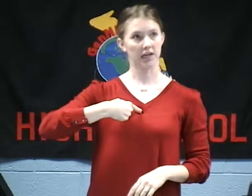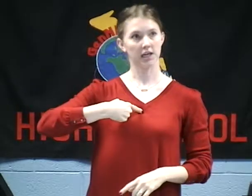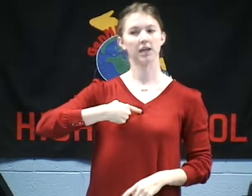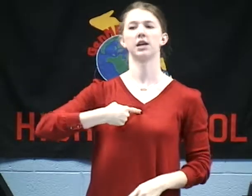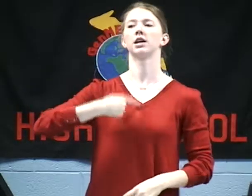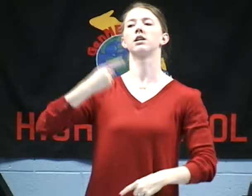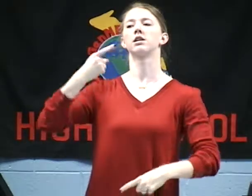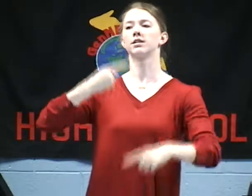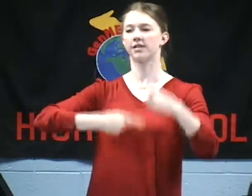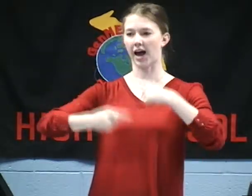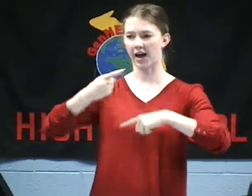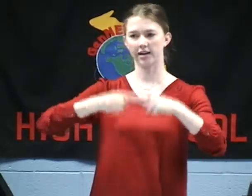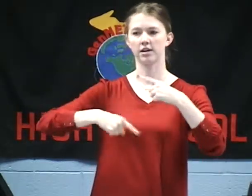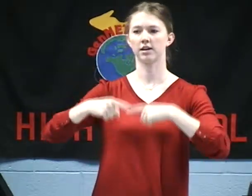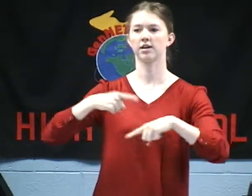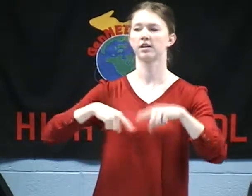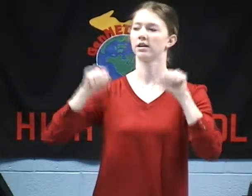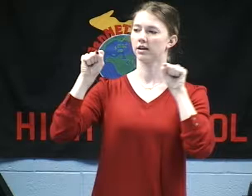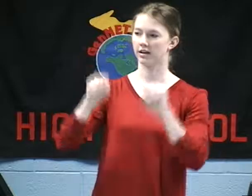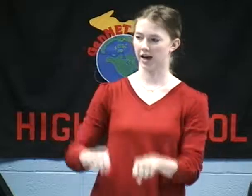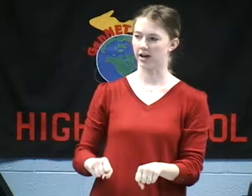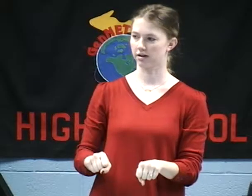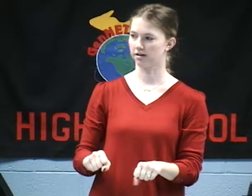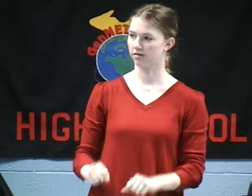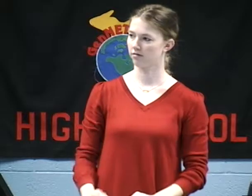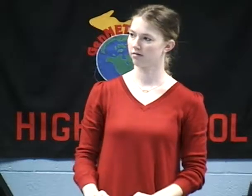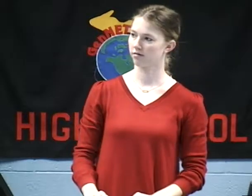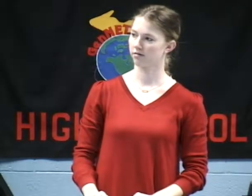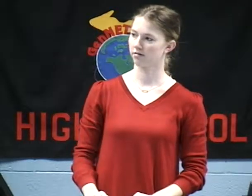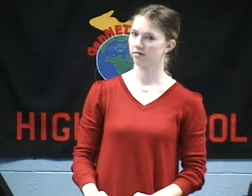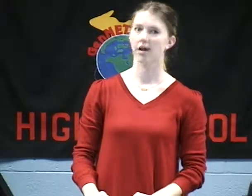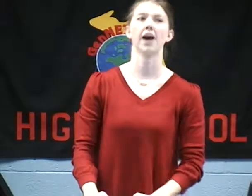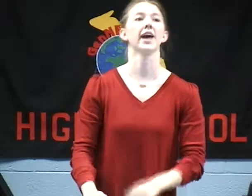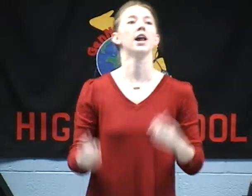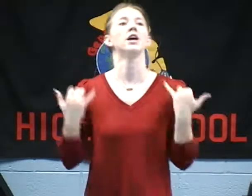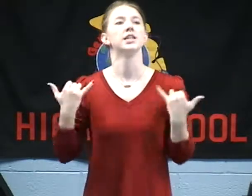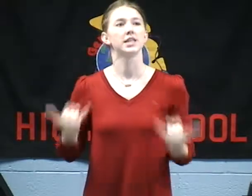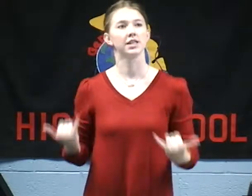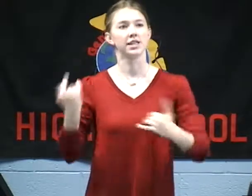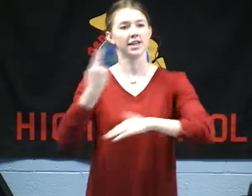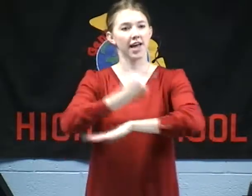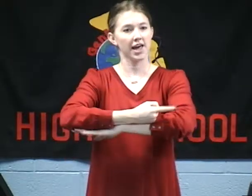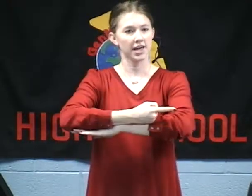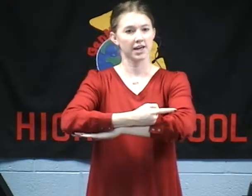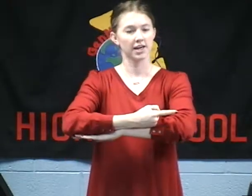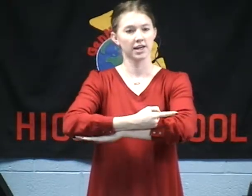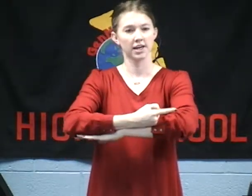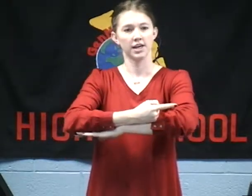me, sign, can. Again, today,